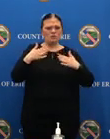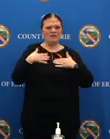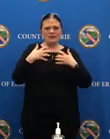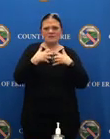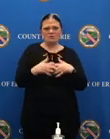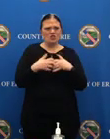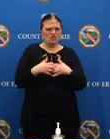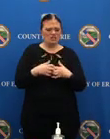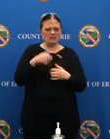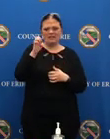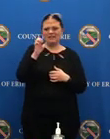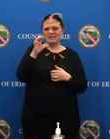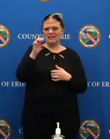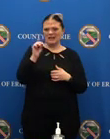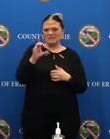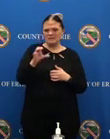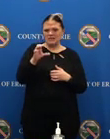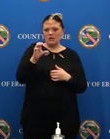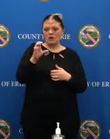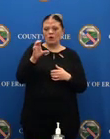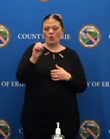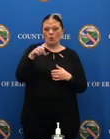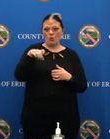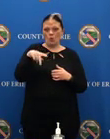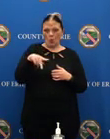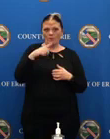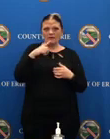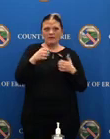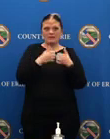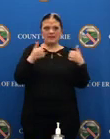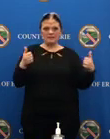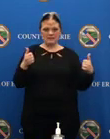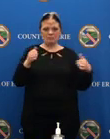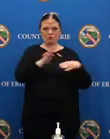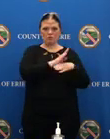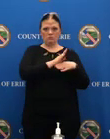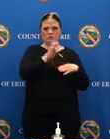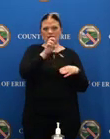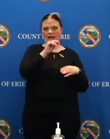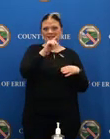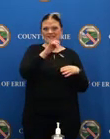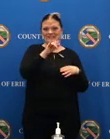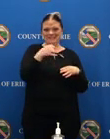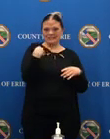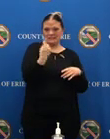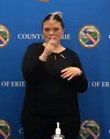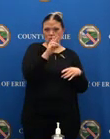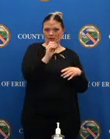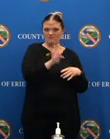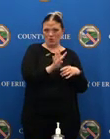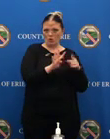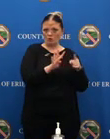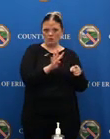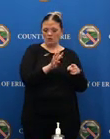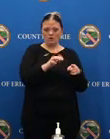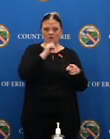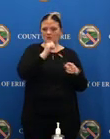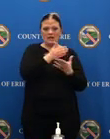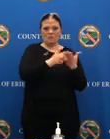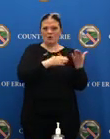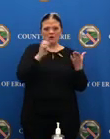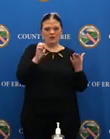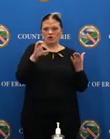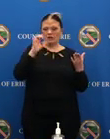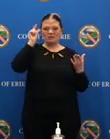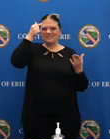Erie County Medical Center Corporation is a separate entity today. It has been since 2004. It is not part of Erie